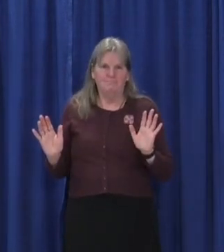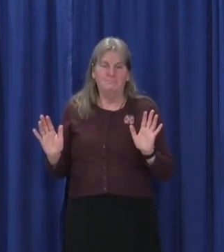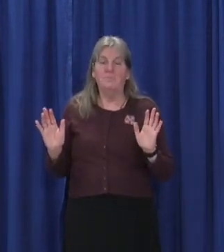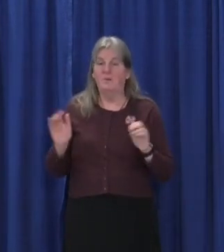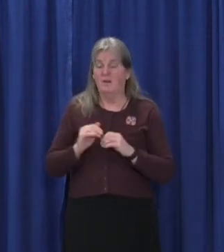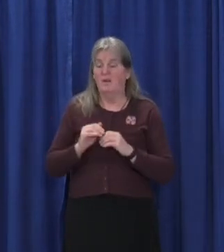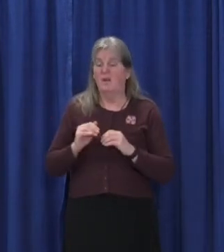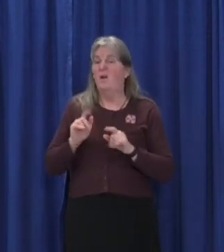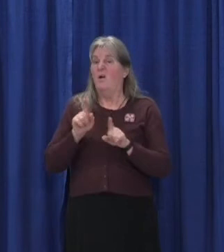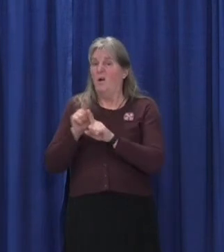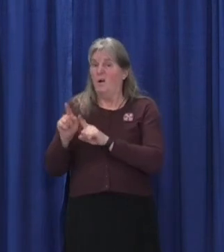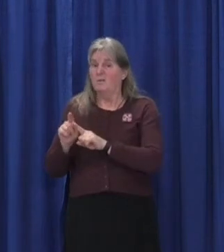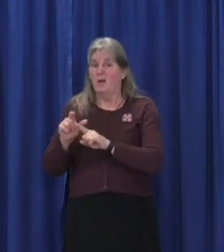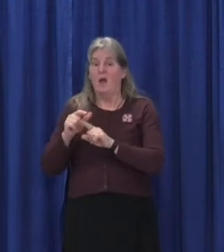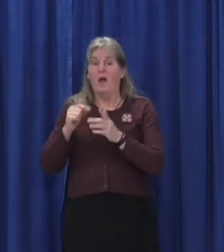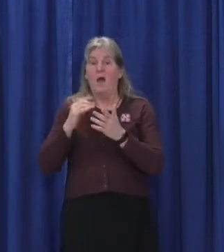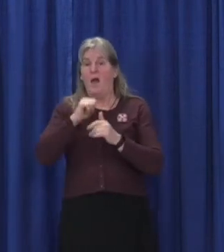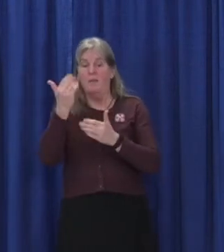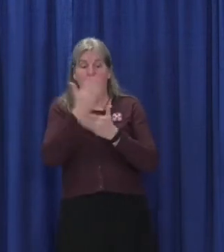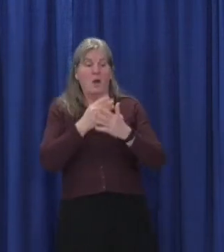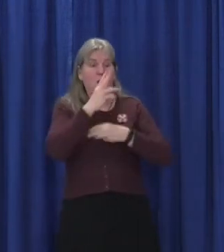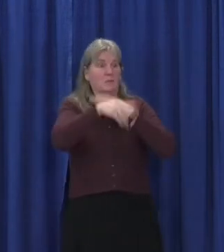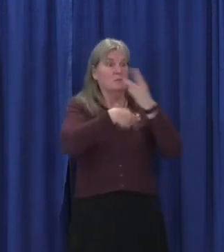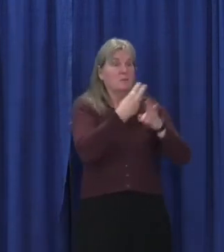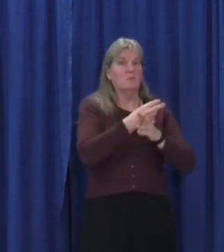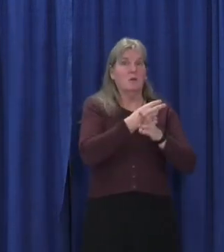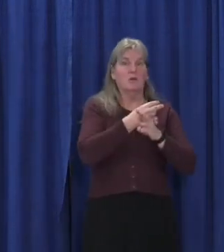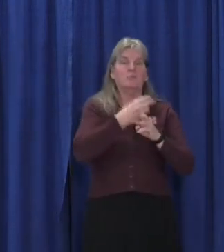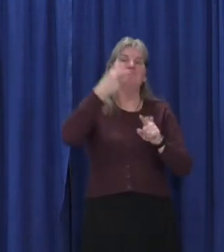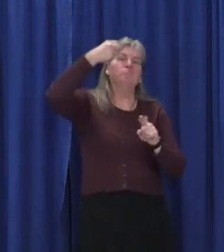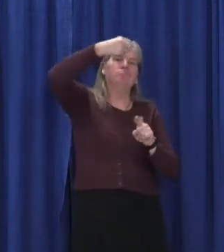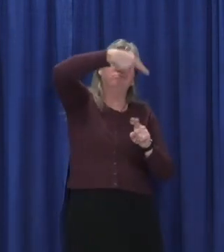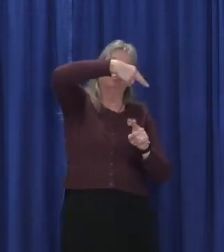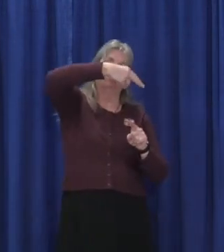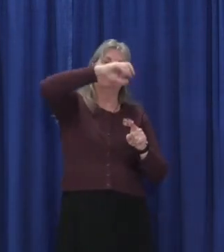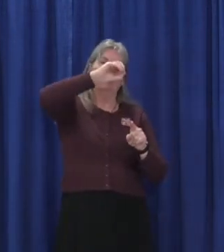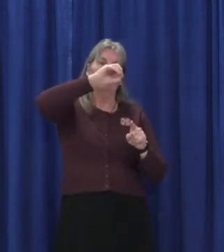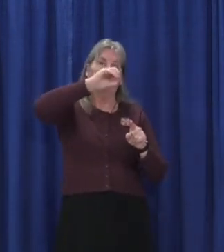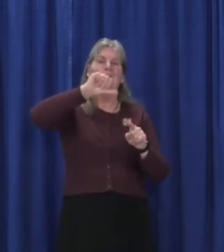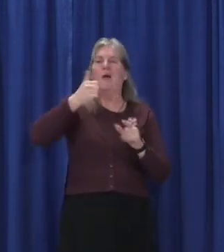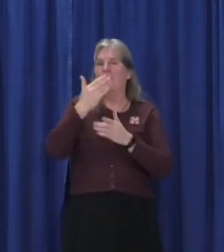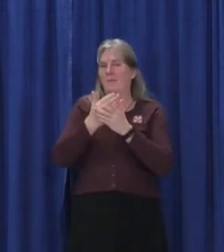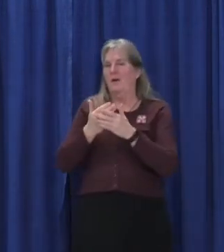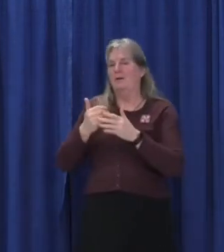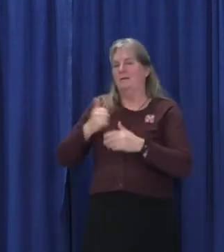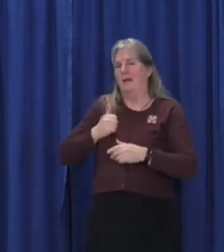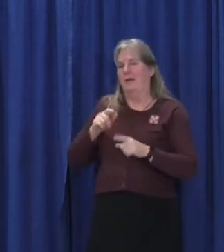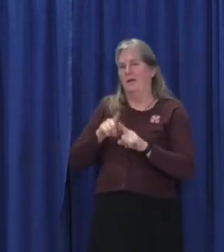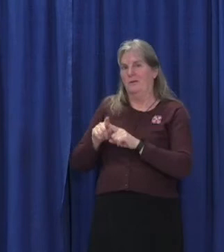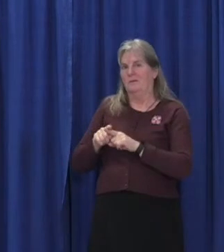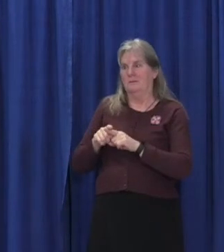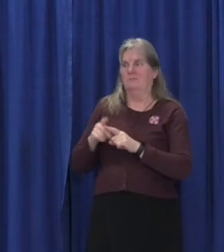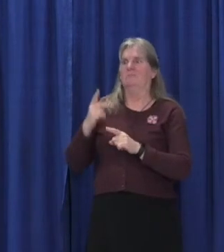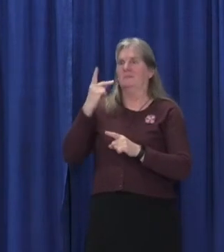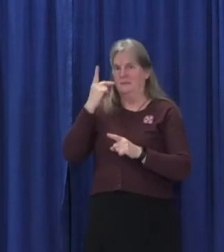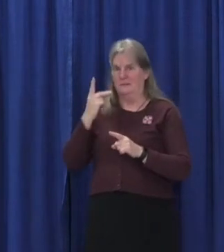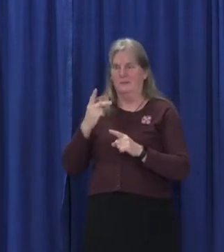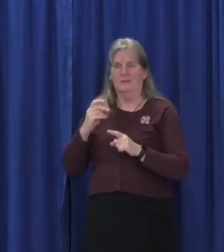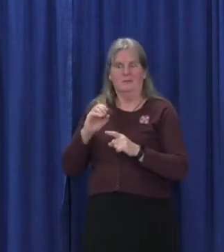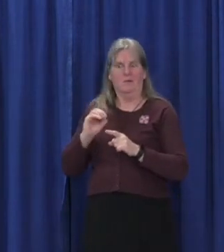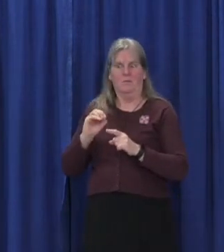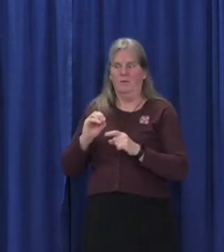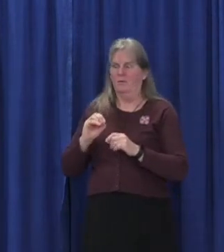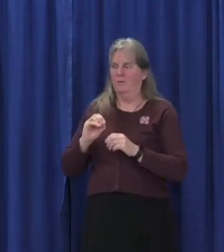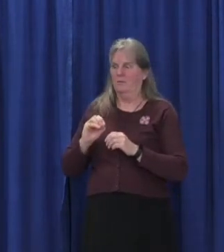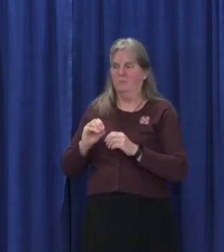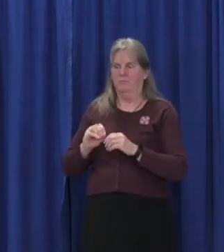becoming dominant in many parts of the world and even in some parts of Canada. It's spreading faster and wider than any strain